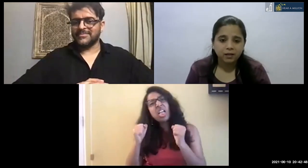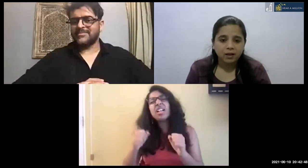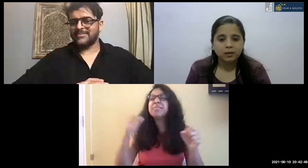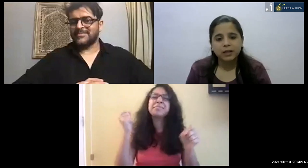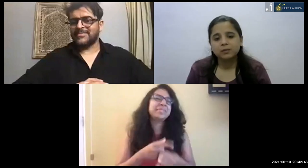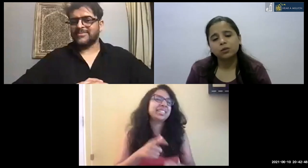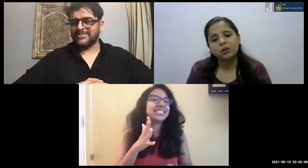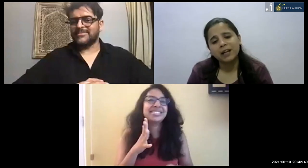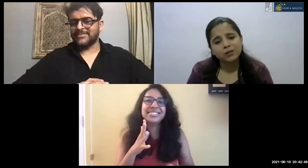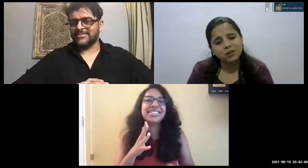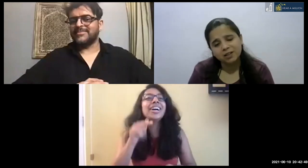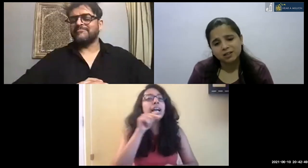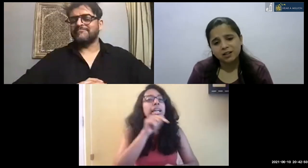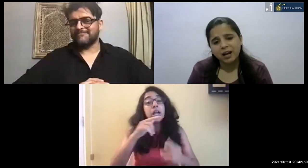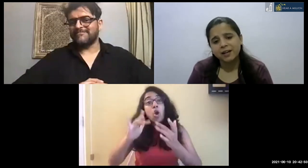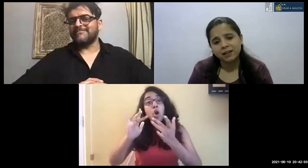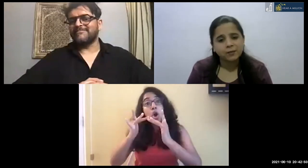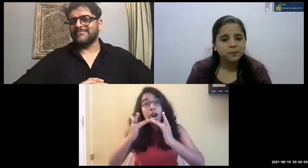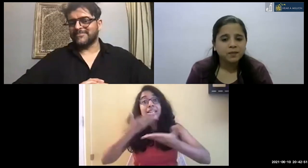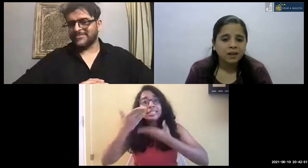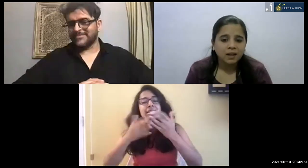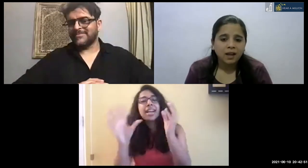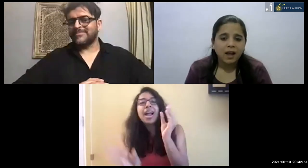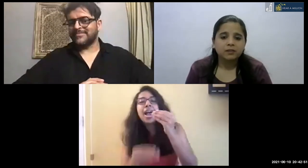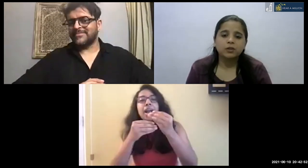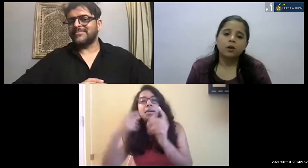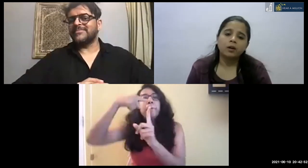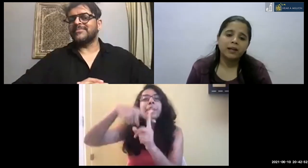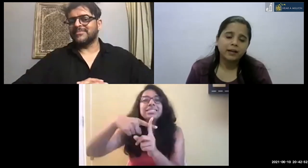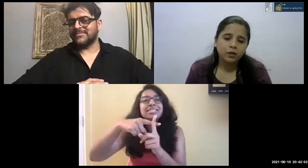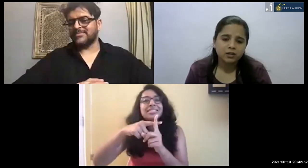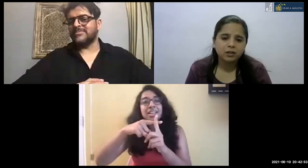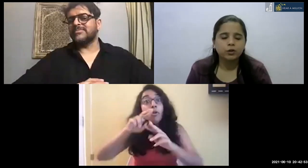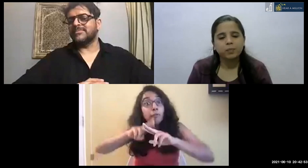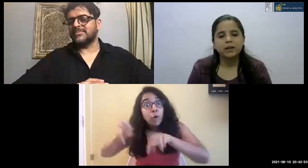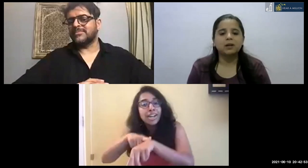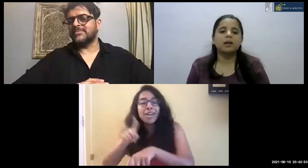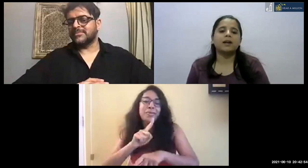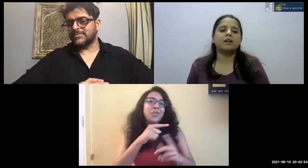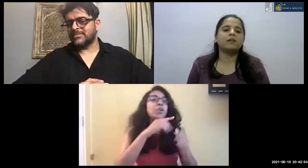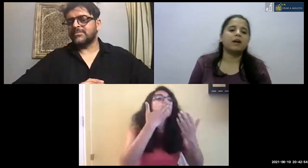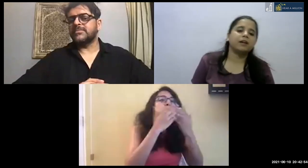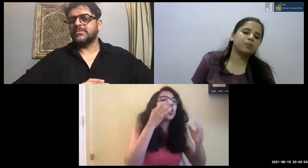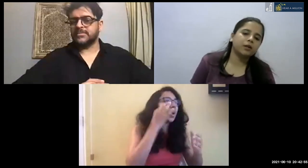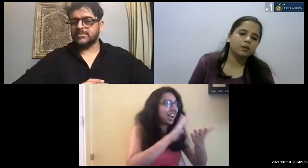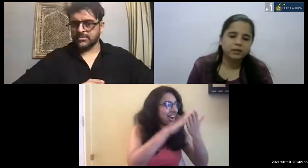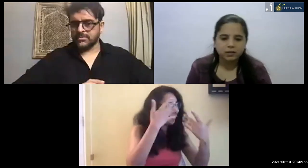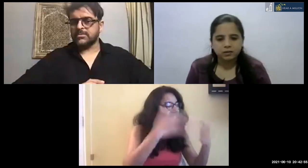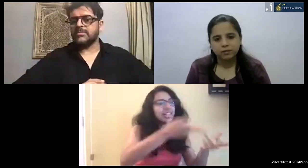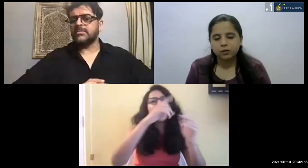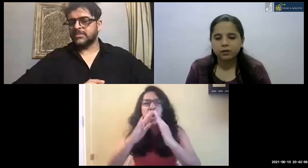playing. Sometimes they would not like to sit idly. And so in online education, it could be a added advantage,